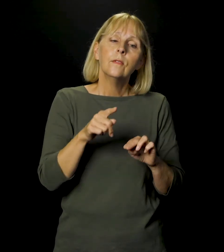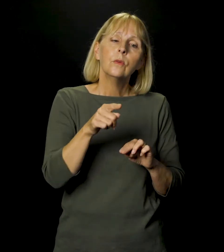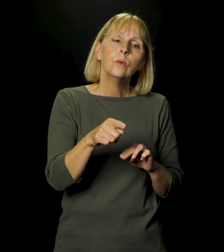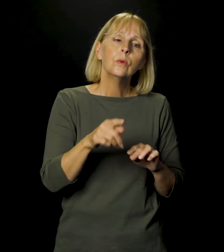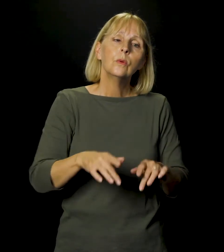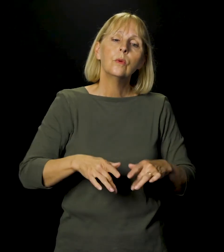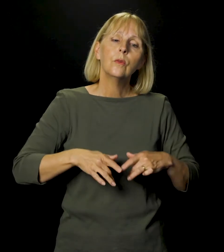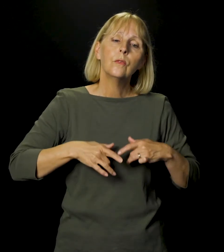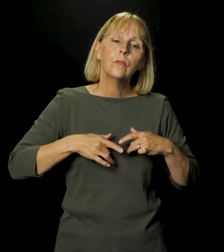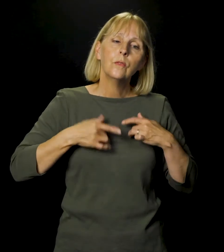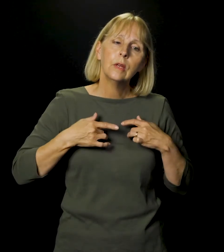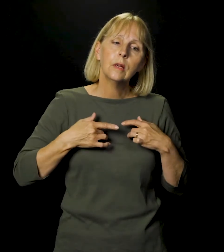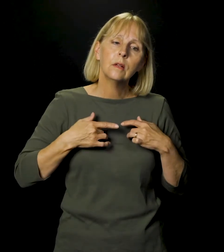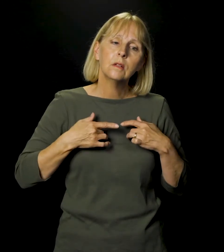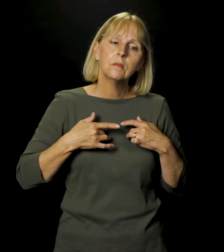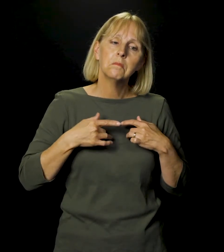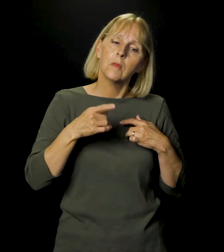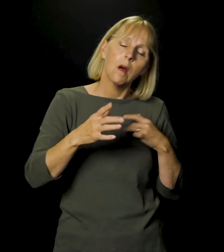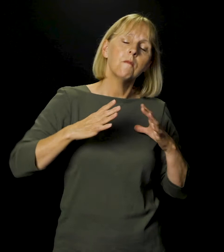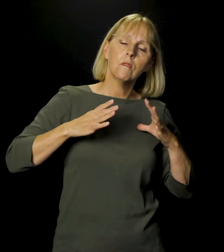someone you know, this would ring true for them.